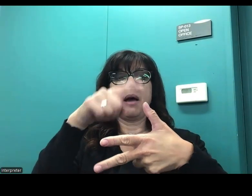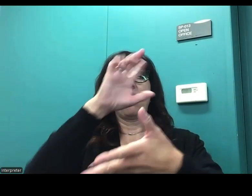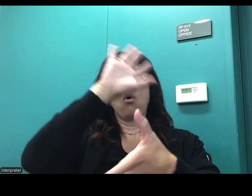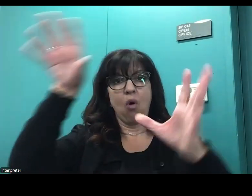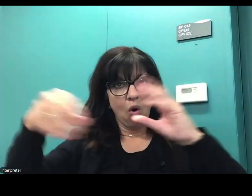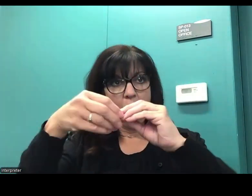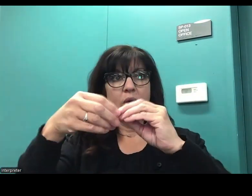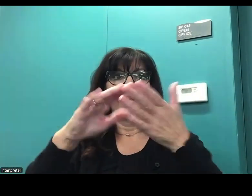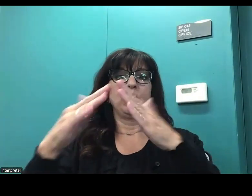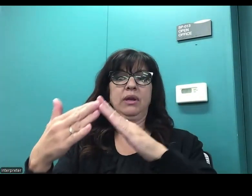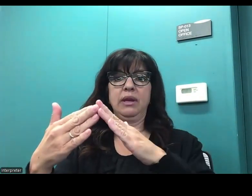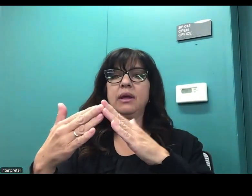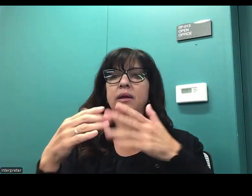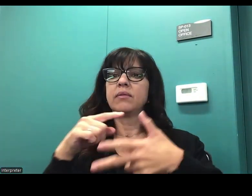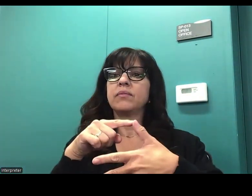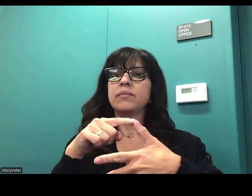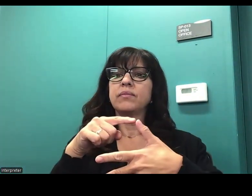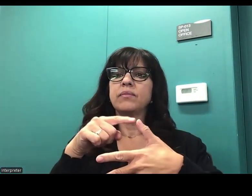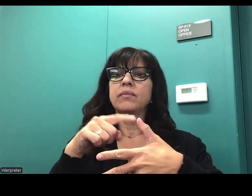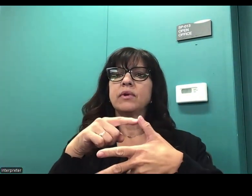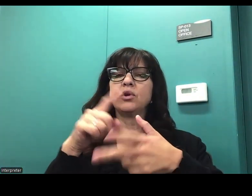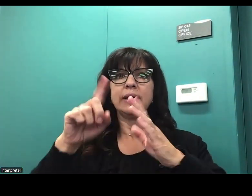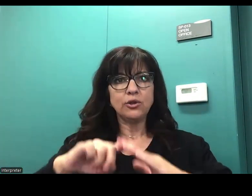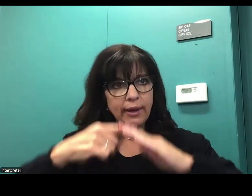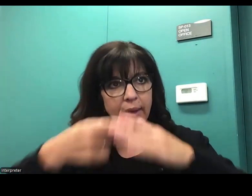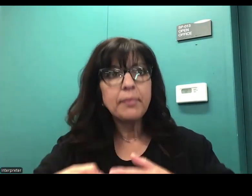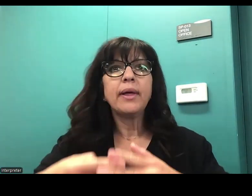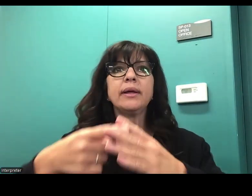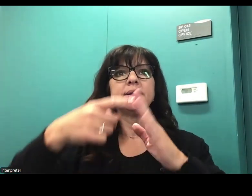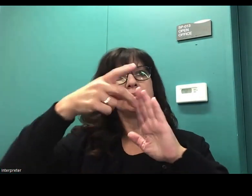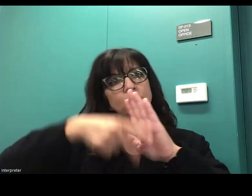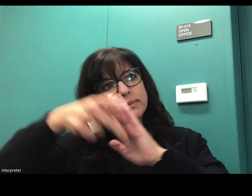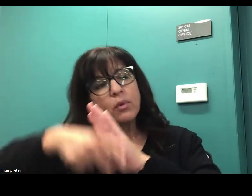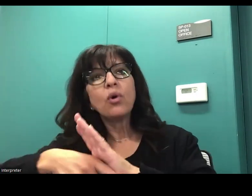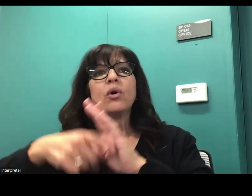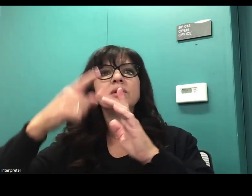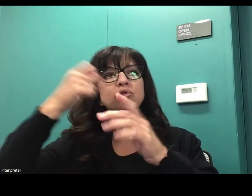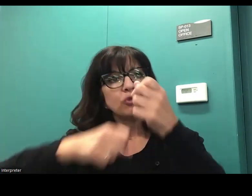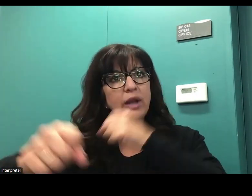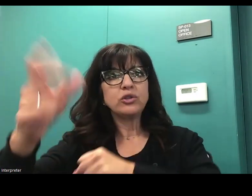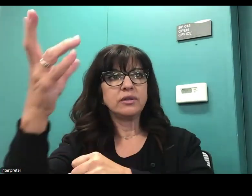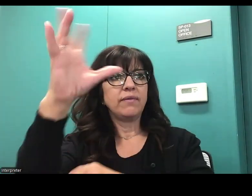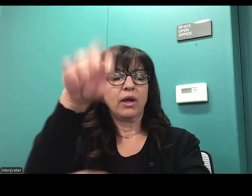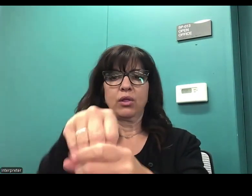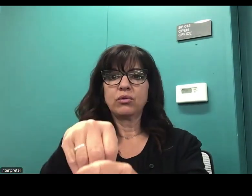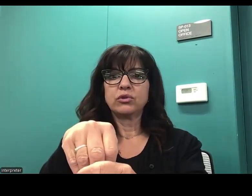community. That you need to implement principles and strategies of